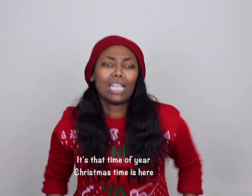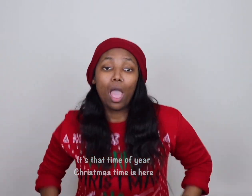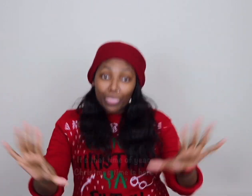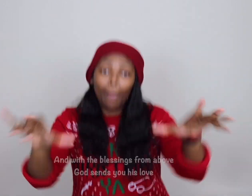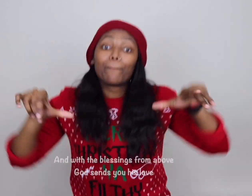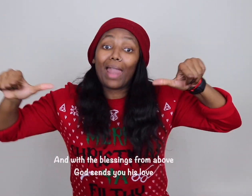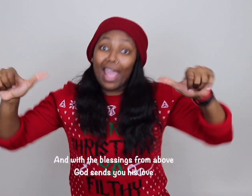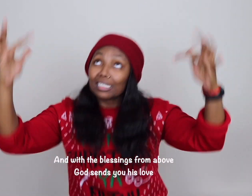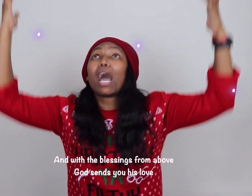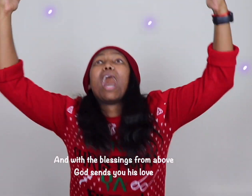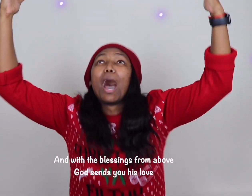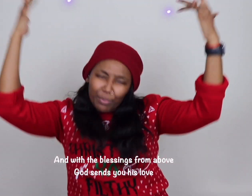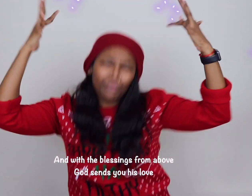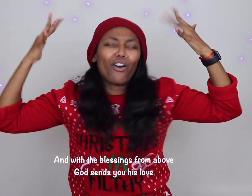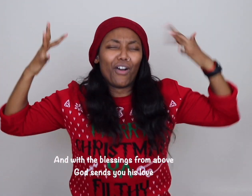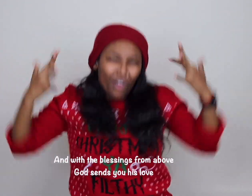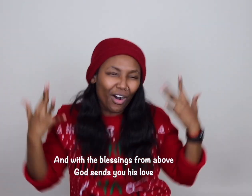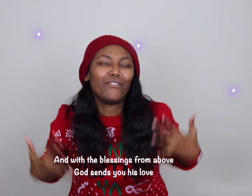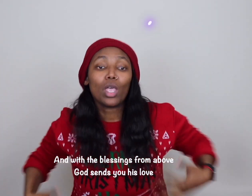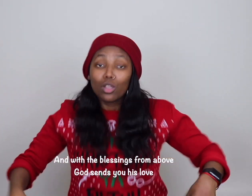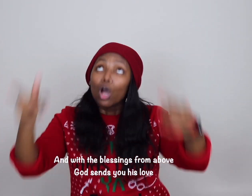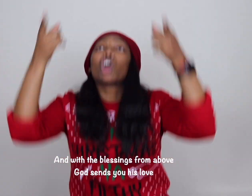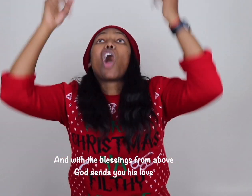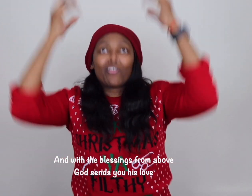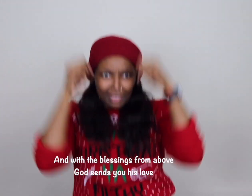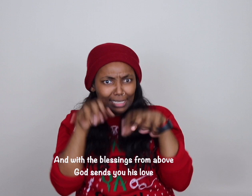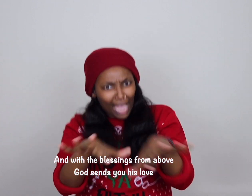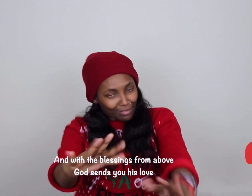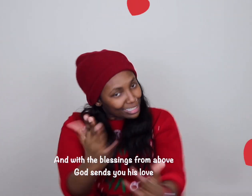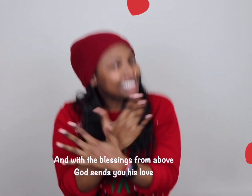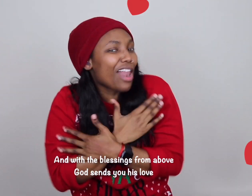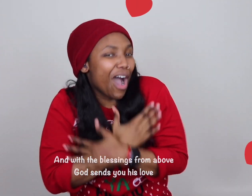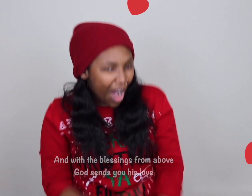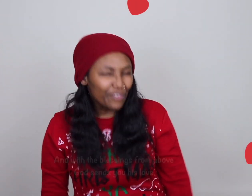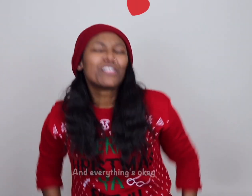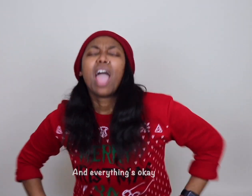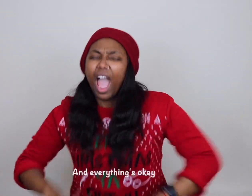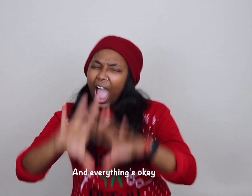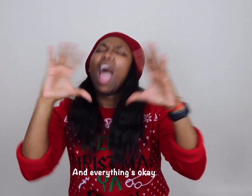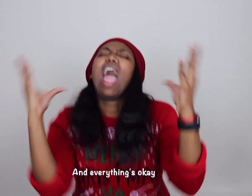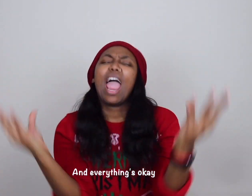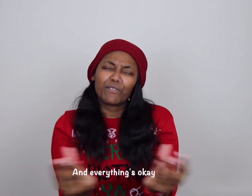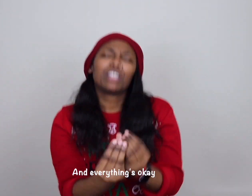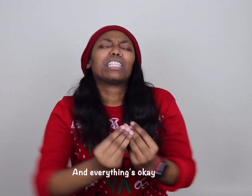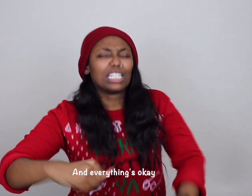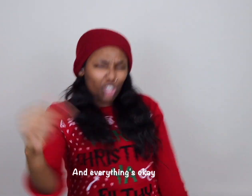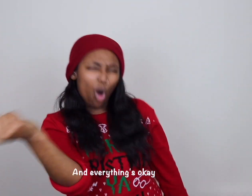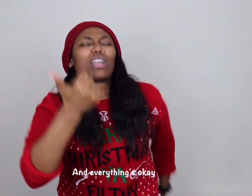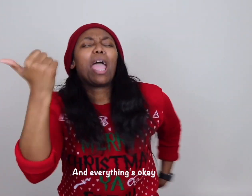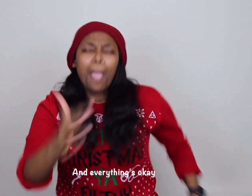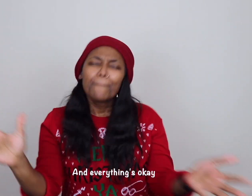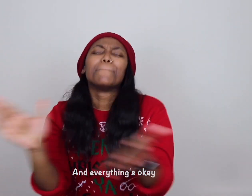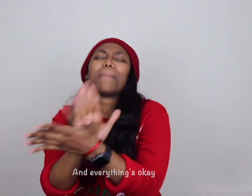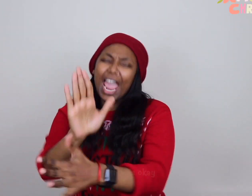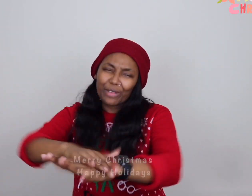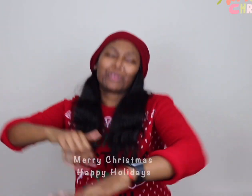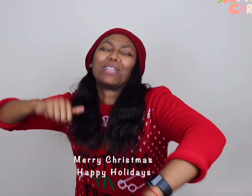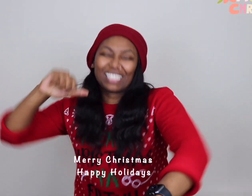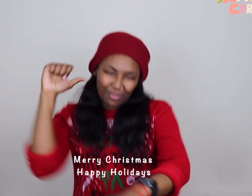And with the blessings from above God sends you His love And everything's okay Merry Christmas,